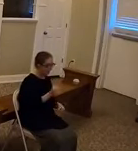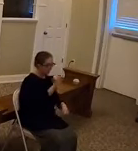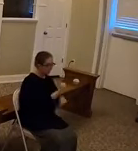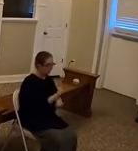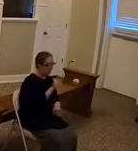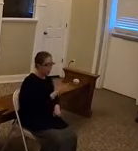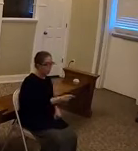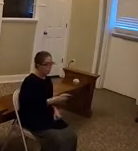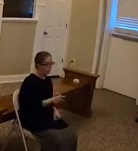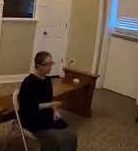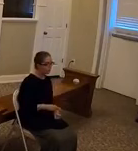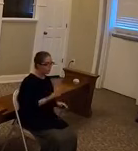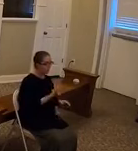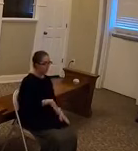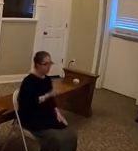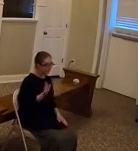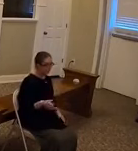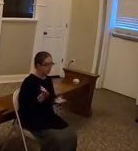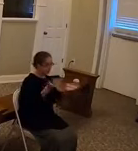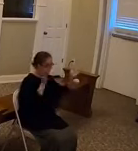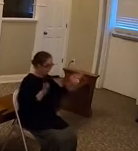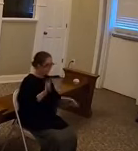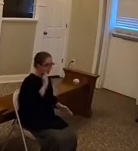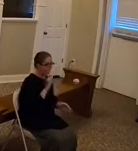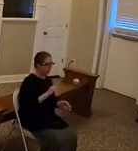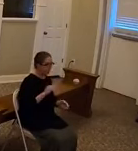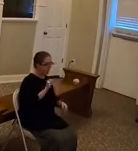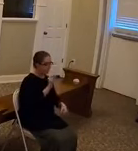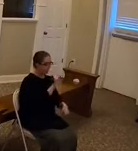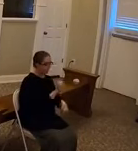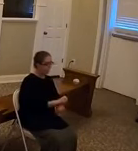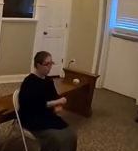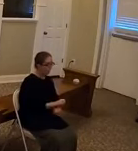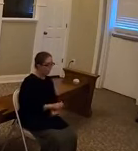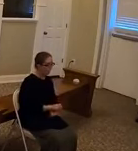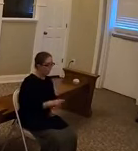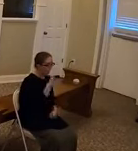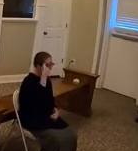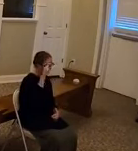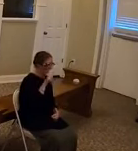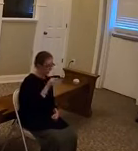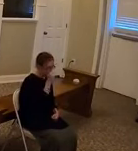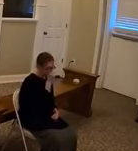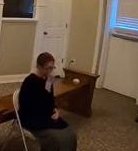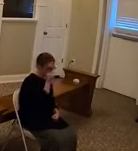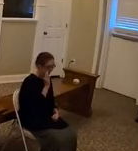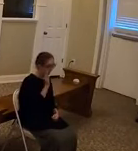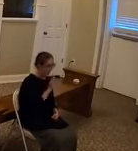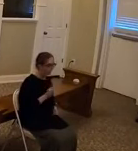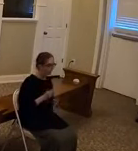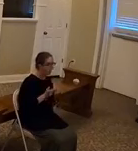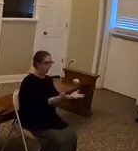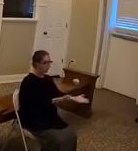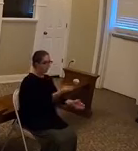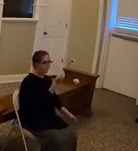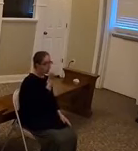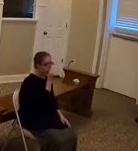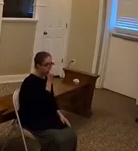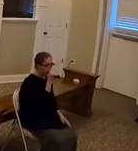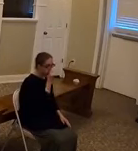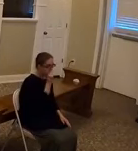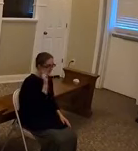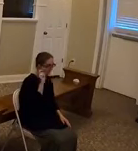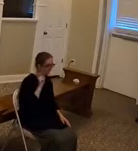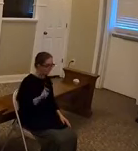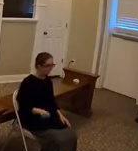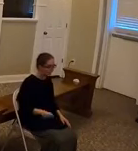So you and your kids and your servants are going to farm that land for him. And you're going to provide the food for him that